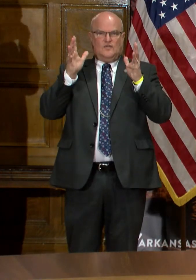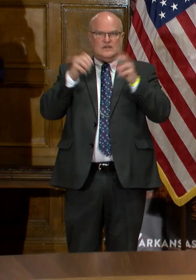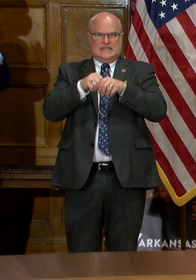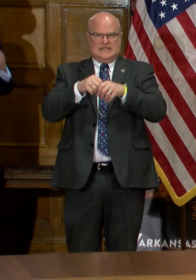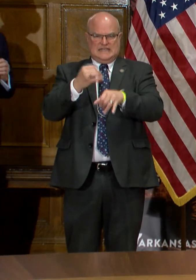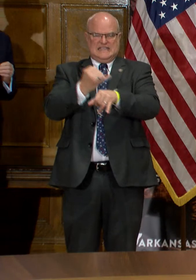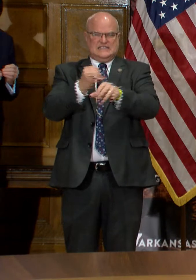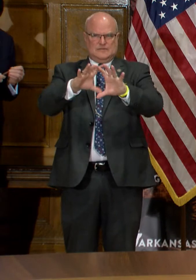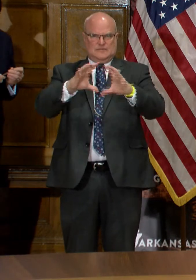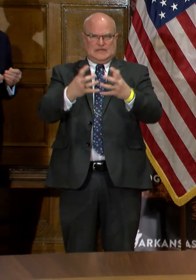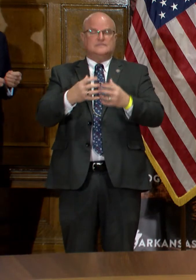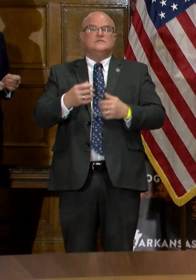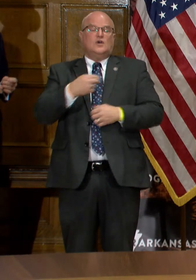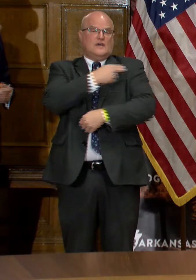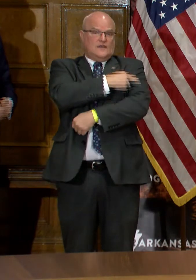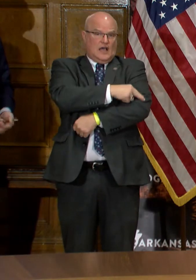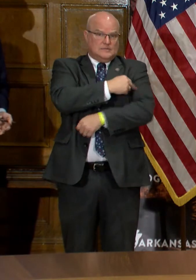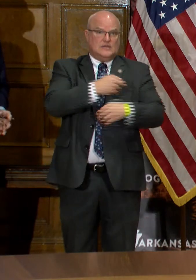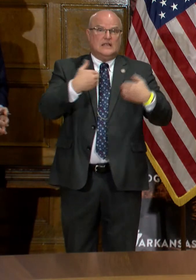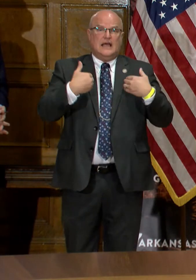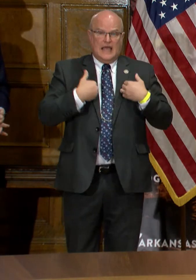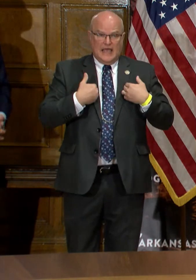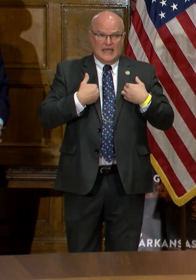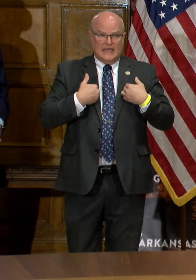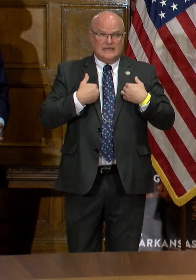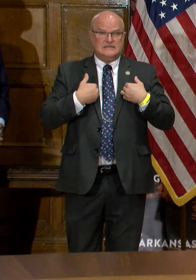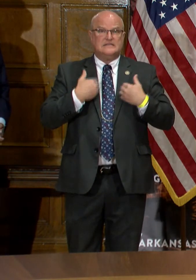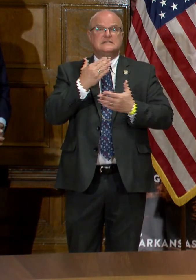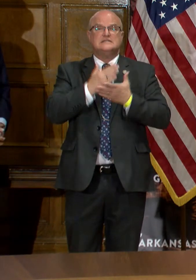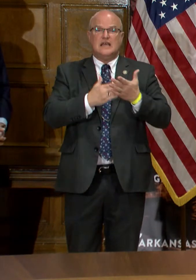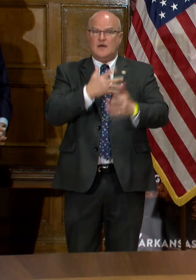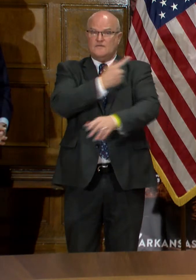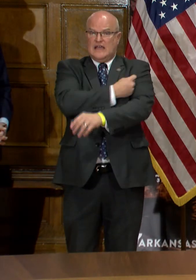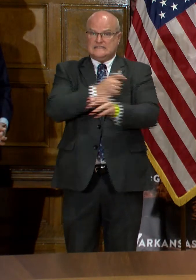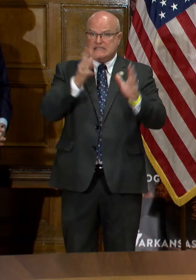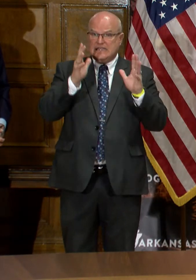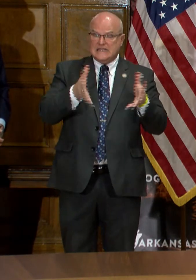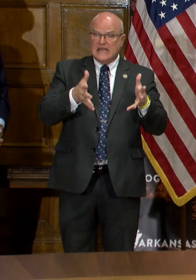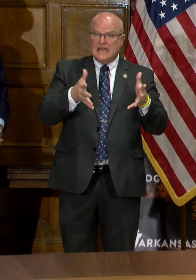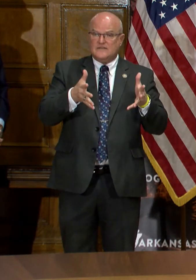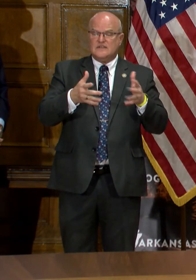institution. So if a hospital has a certain amount of vaccine left